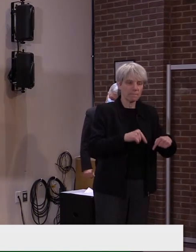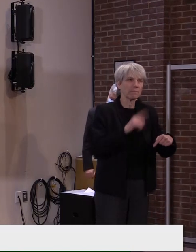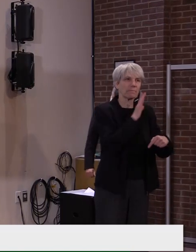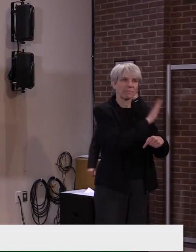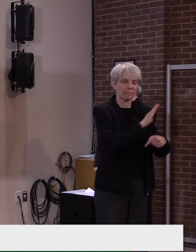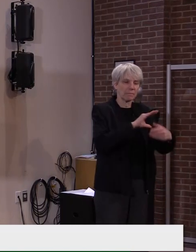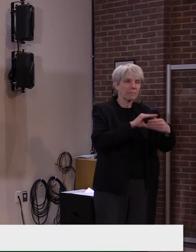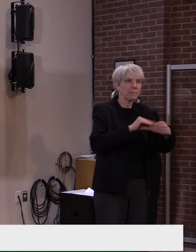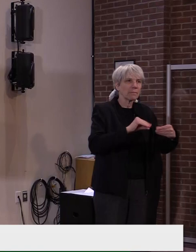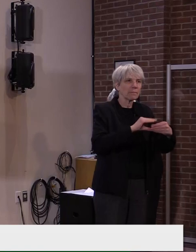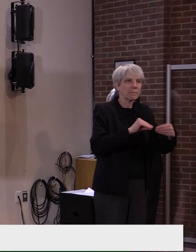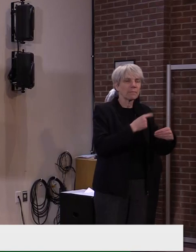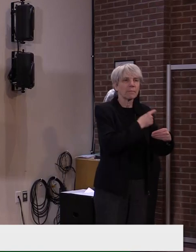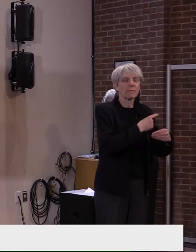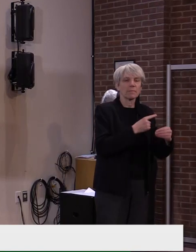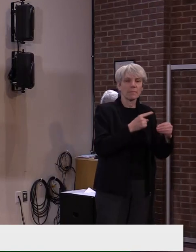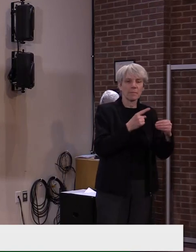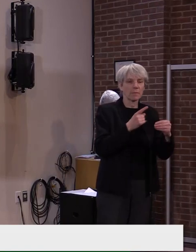Smith's